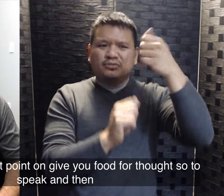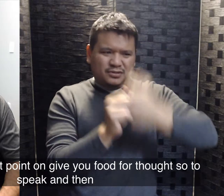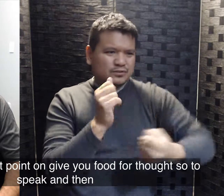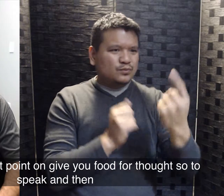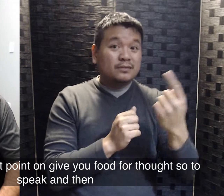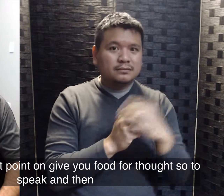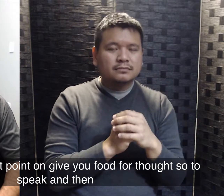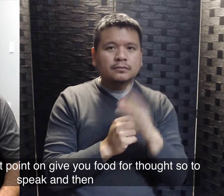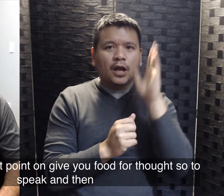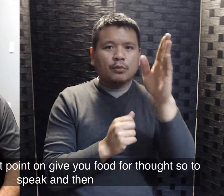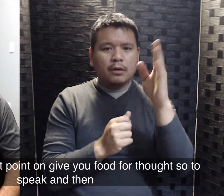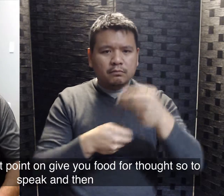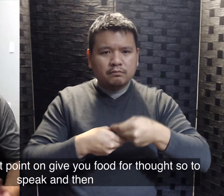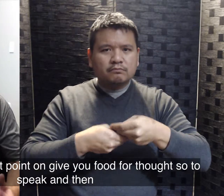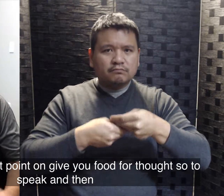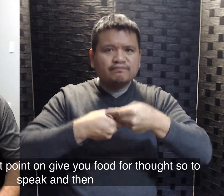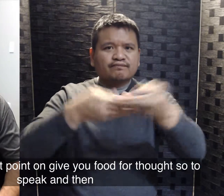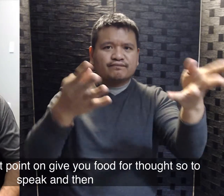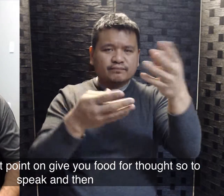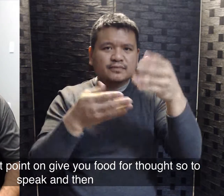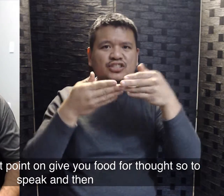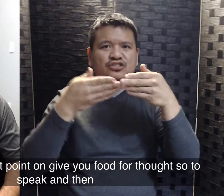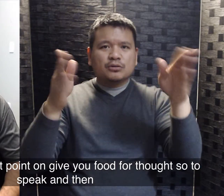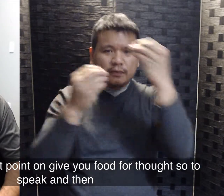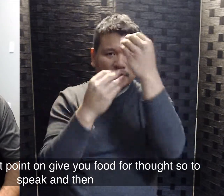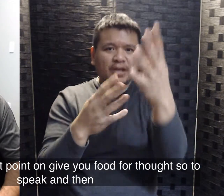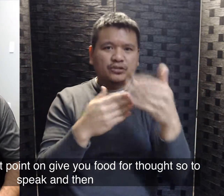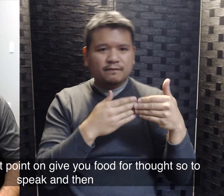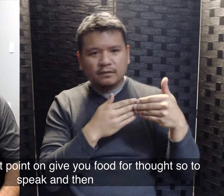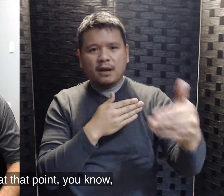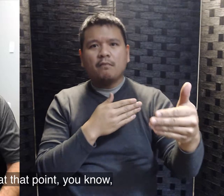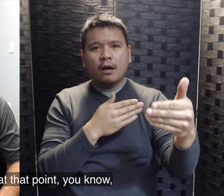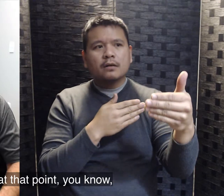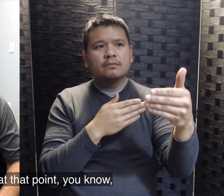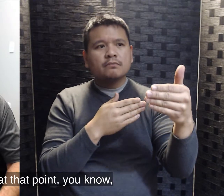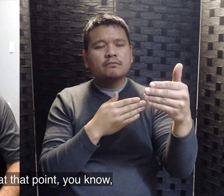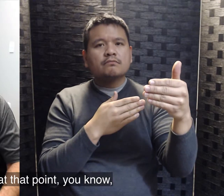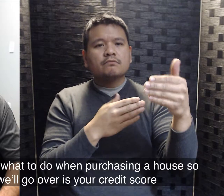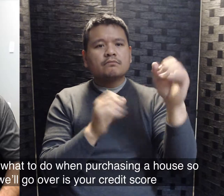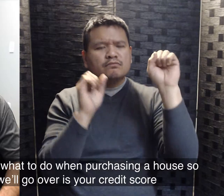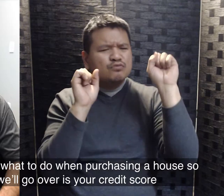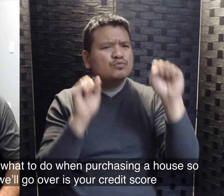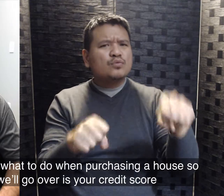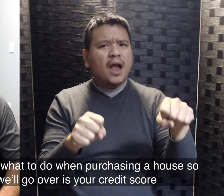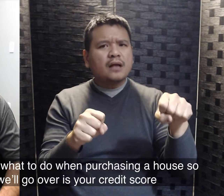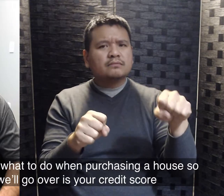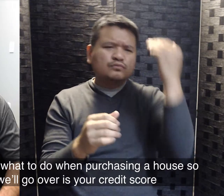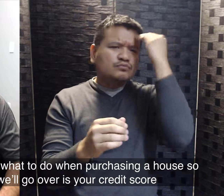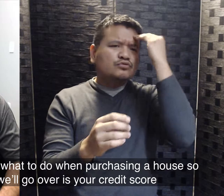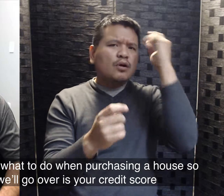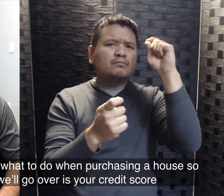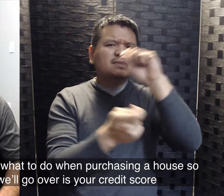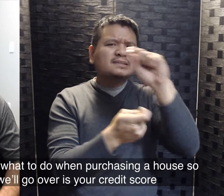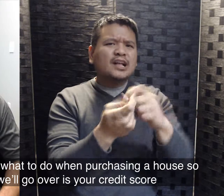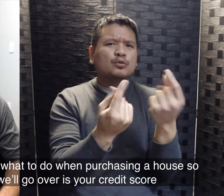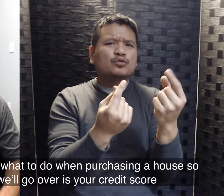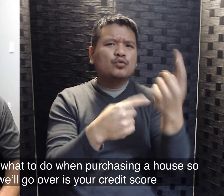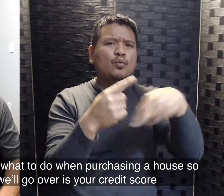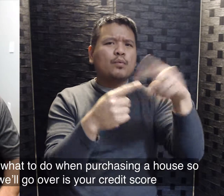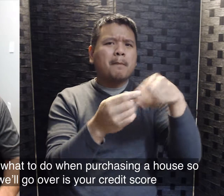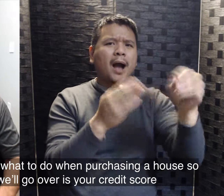stuff, and then from that point on, give you food for thought, so to speak. And then at that point, you know exactly what to do when purchasing a